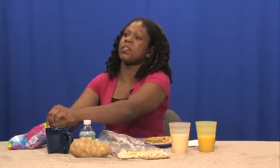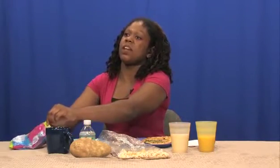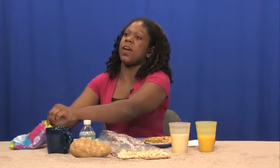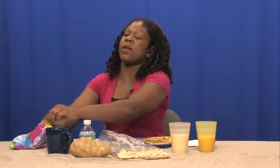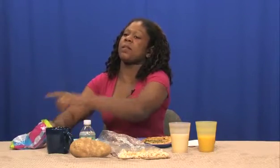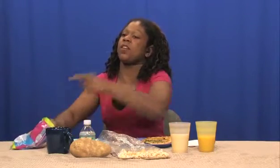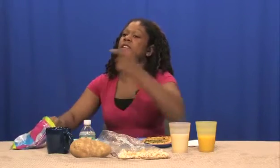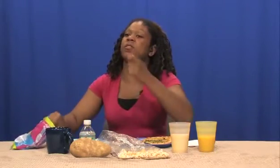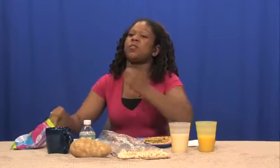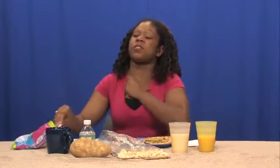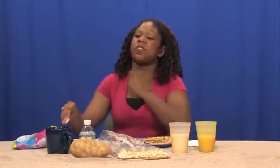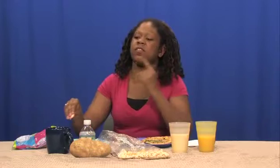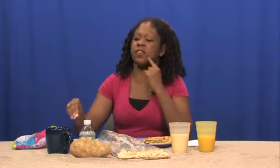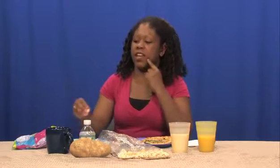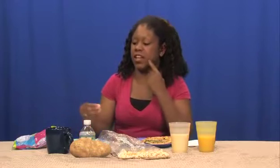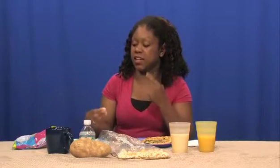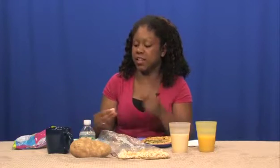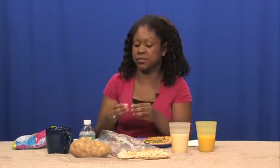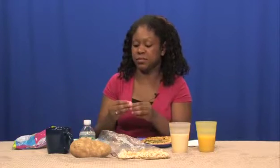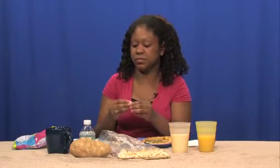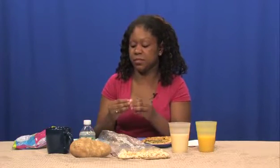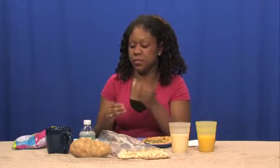I am a huge lover of candy.